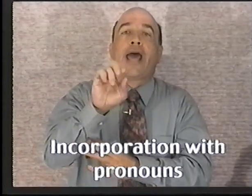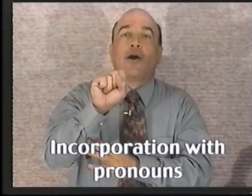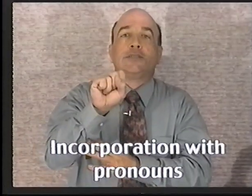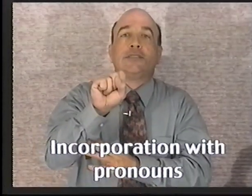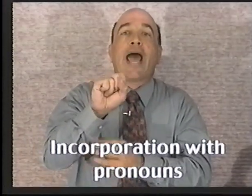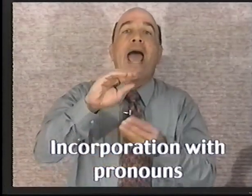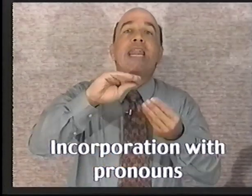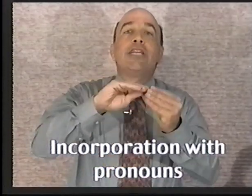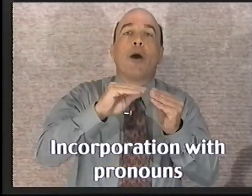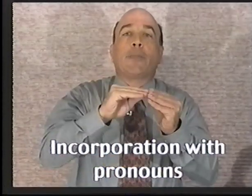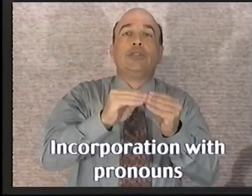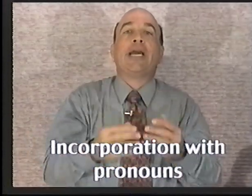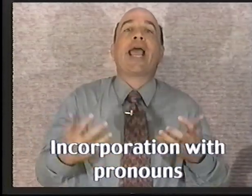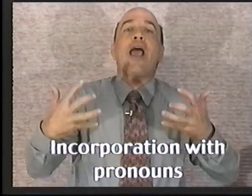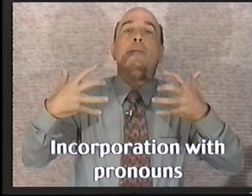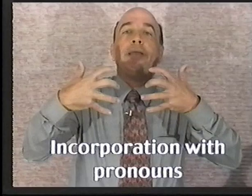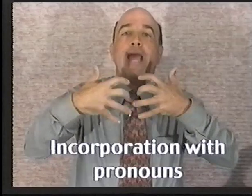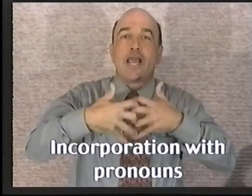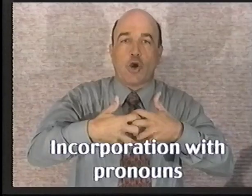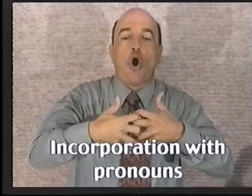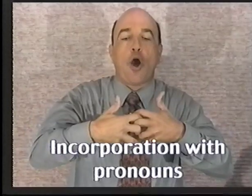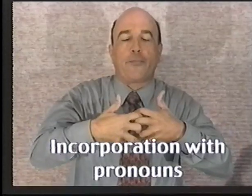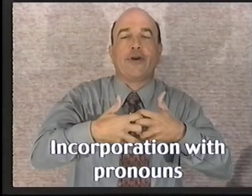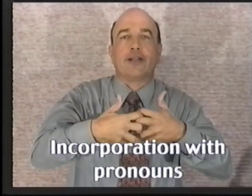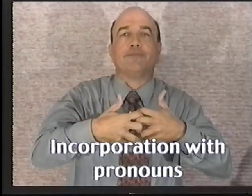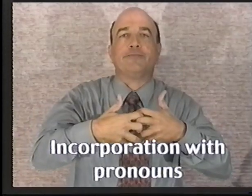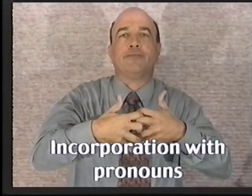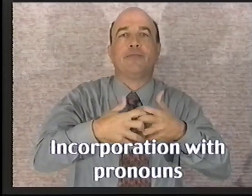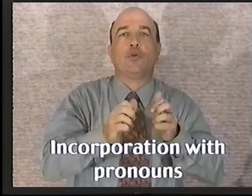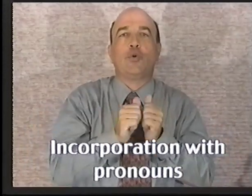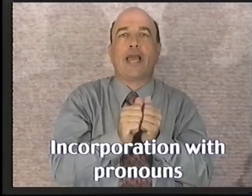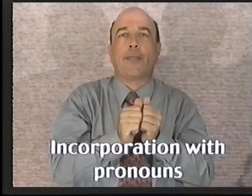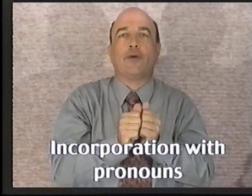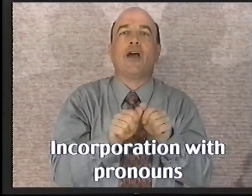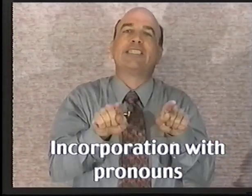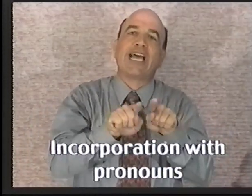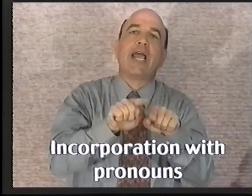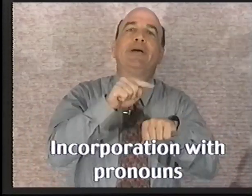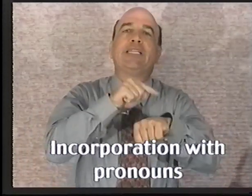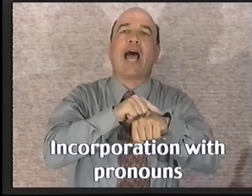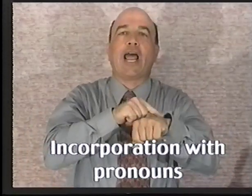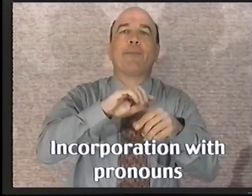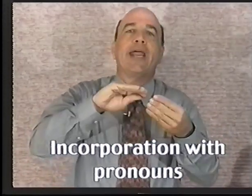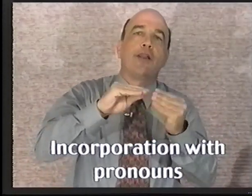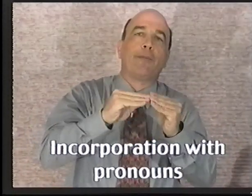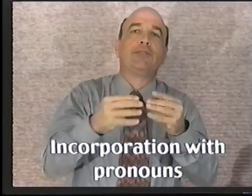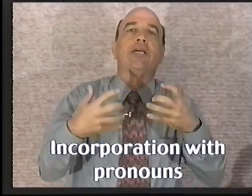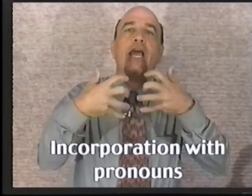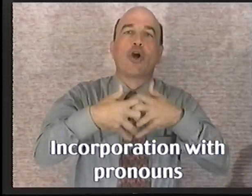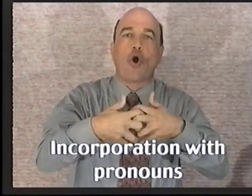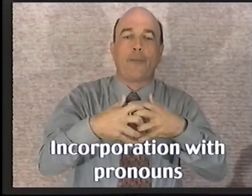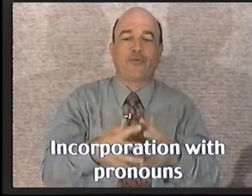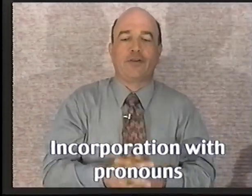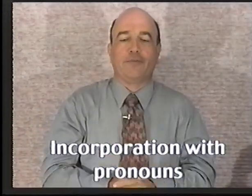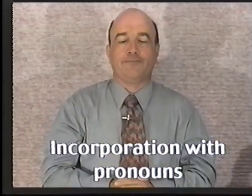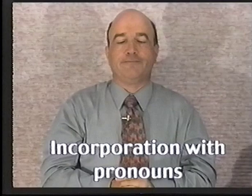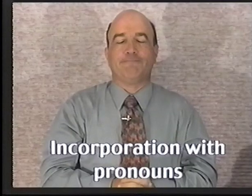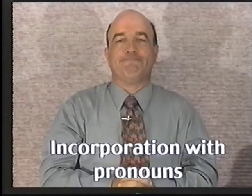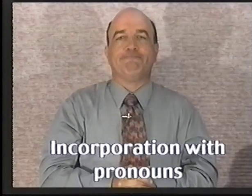Pronoun and number can be incorporated together, same as time and number incorporation.